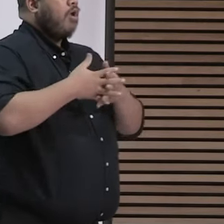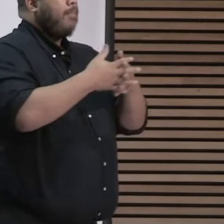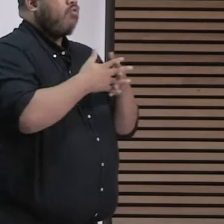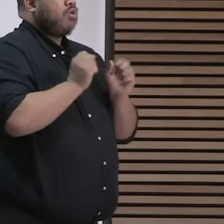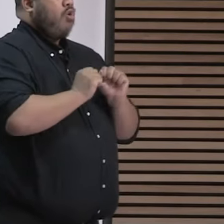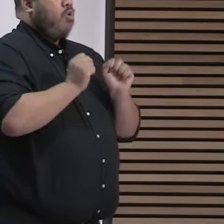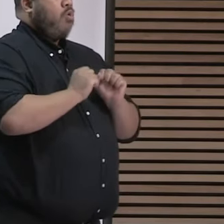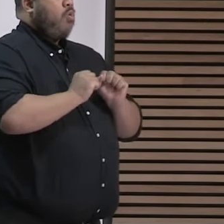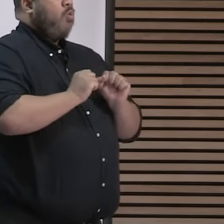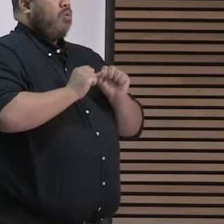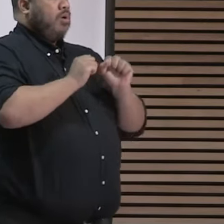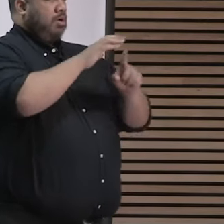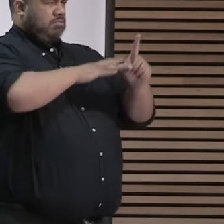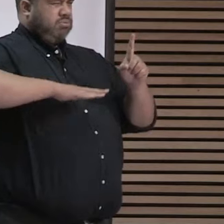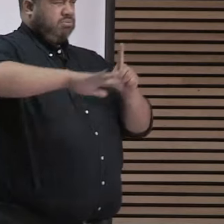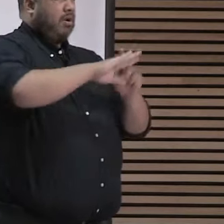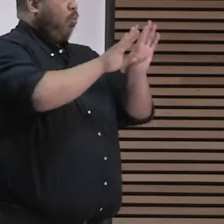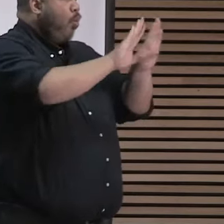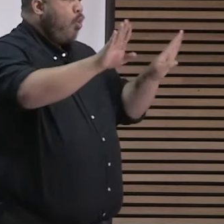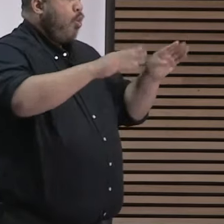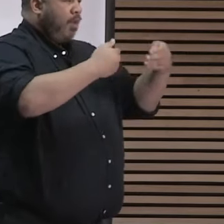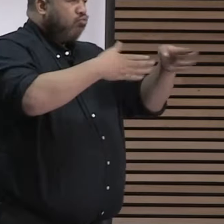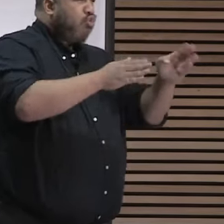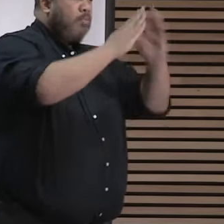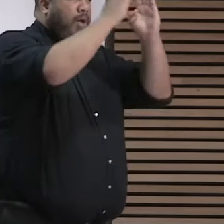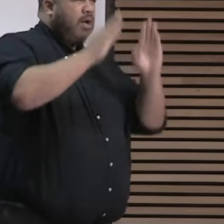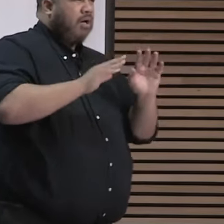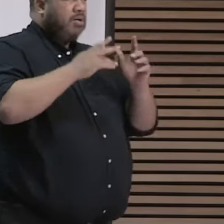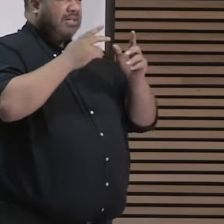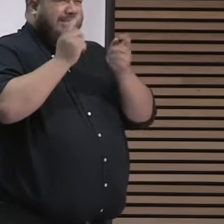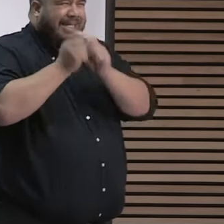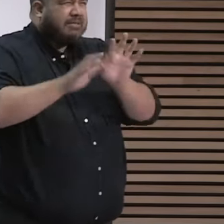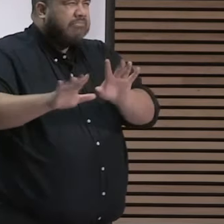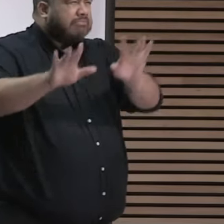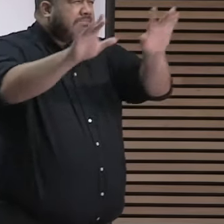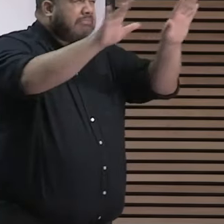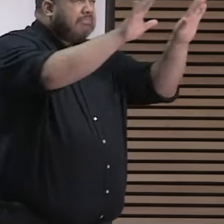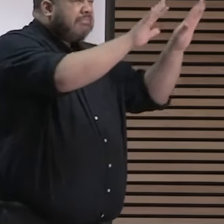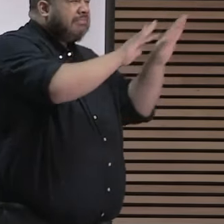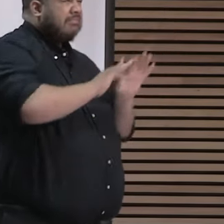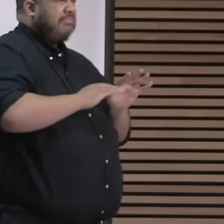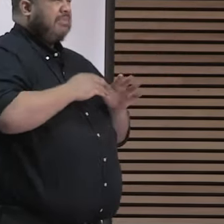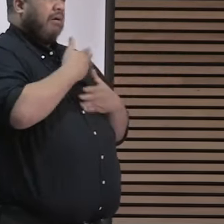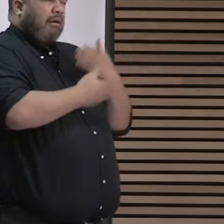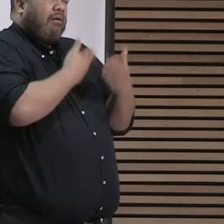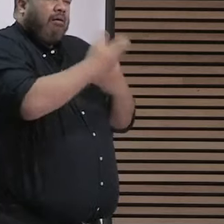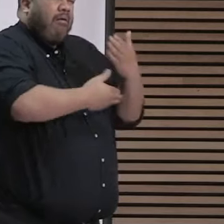final report is expected to be completed imminently with input from MPI and our ESR